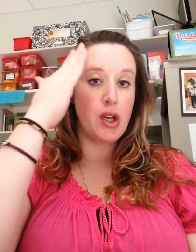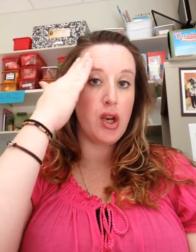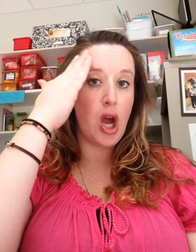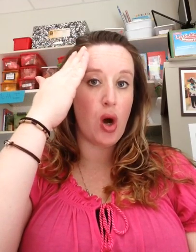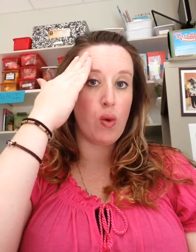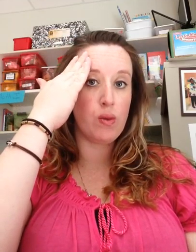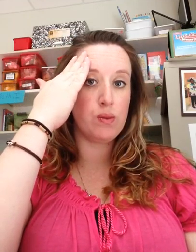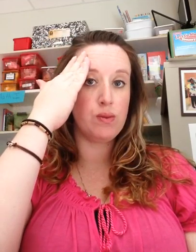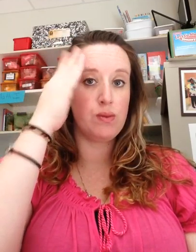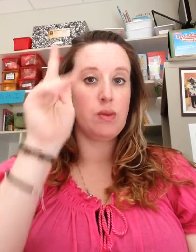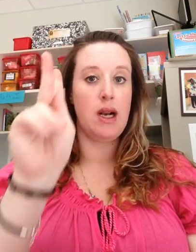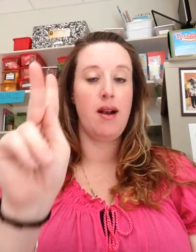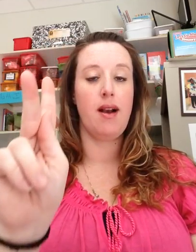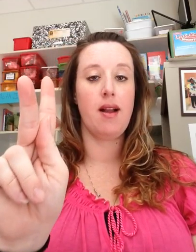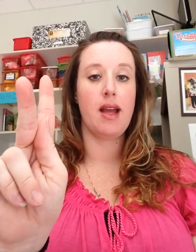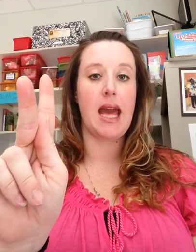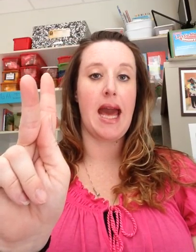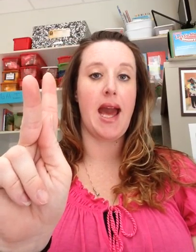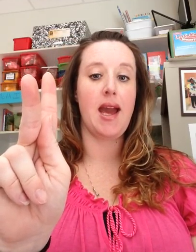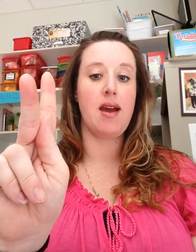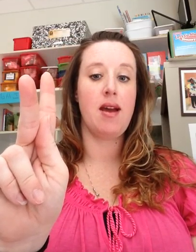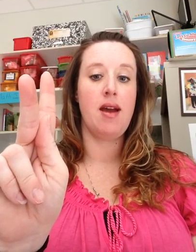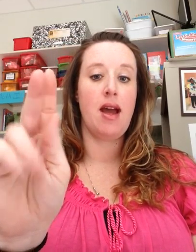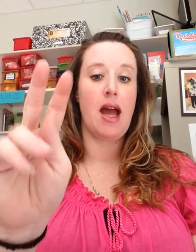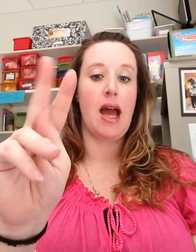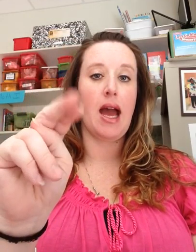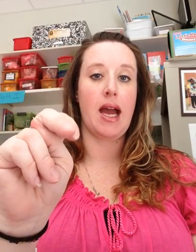No, K.